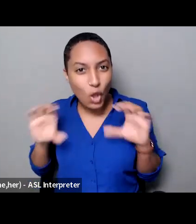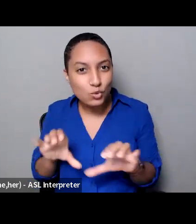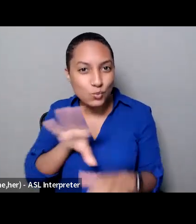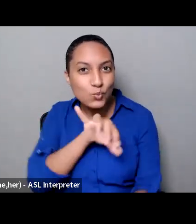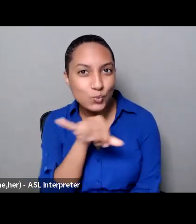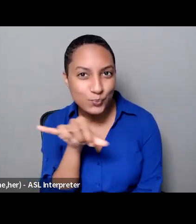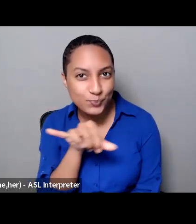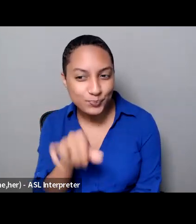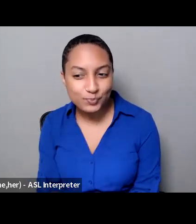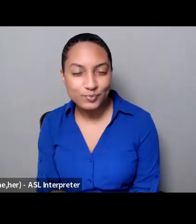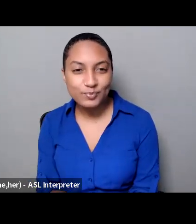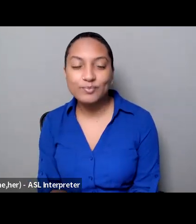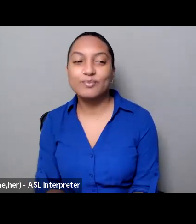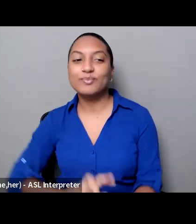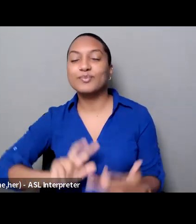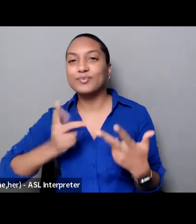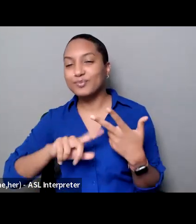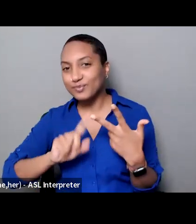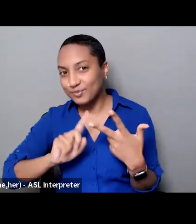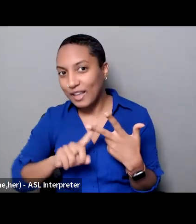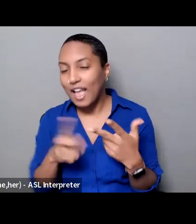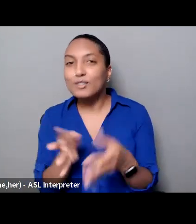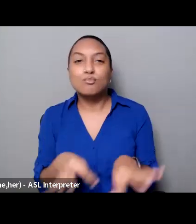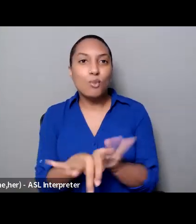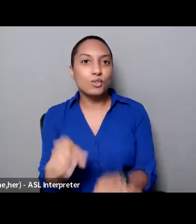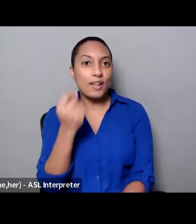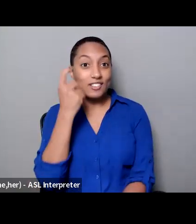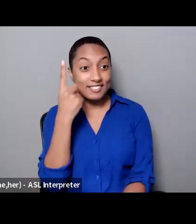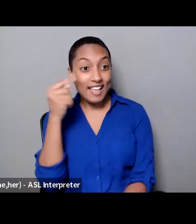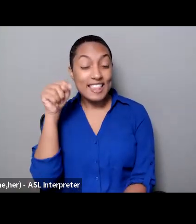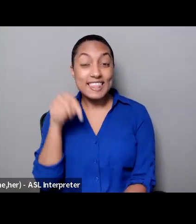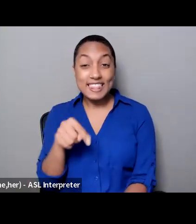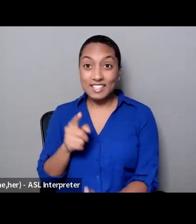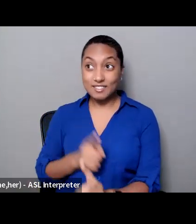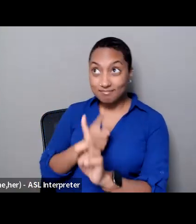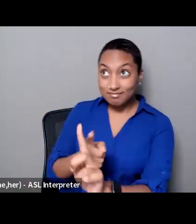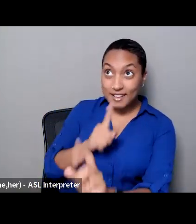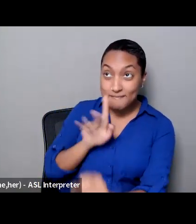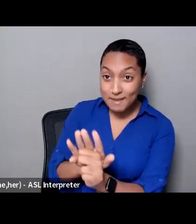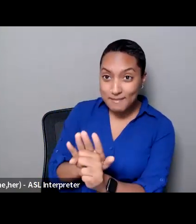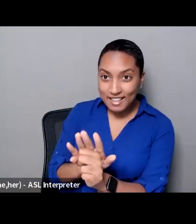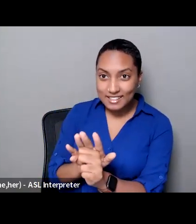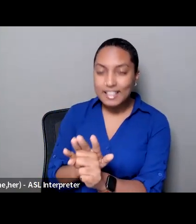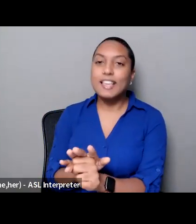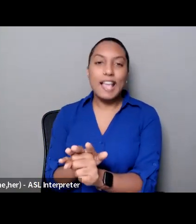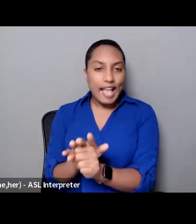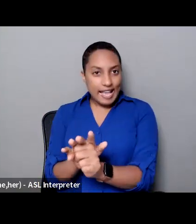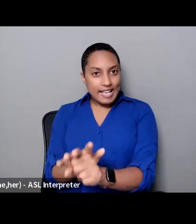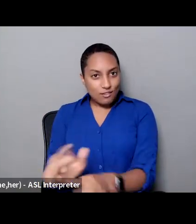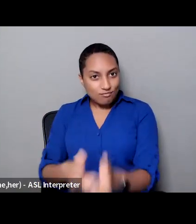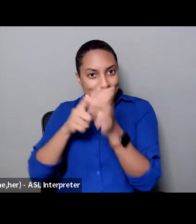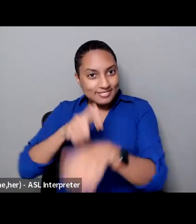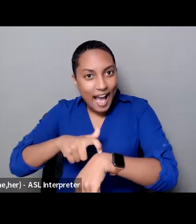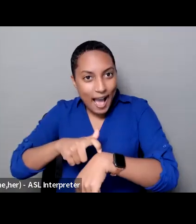Thirdly, it's important to understand that this is a long-term commitment. There is no quick fix. This is really